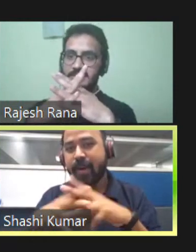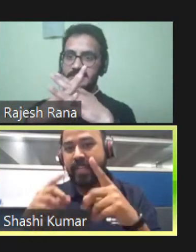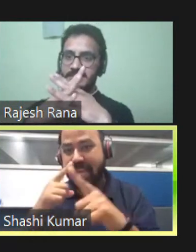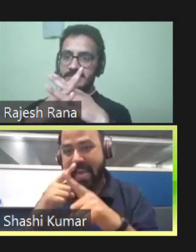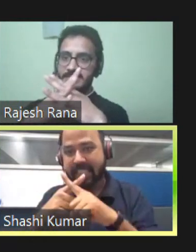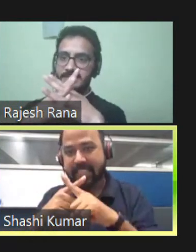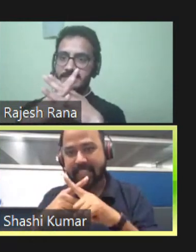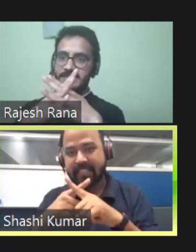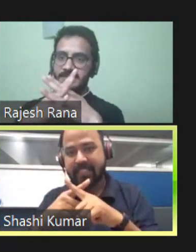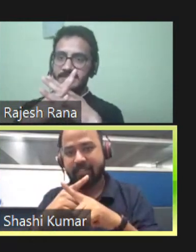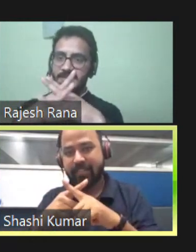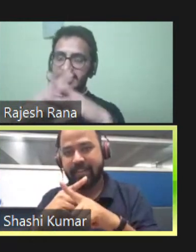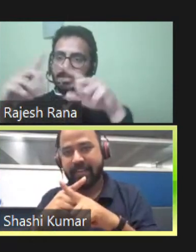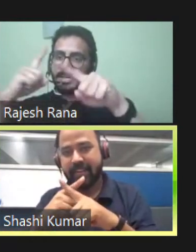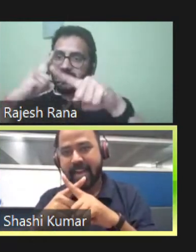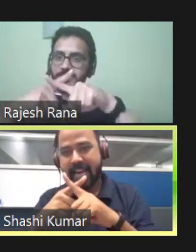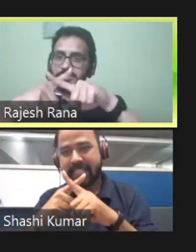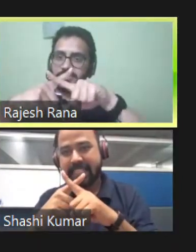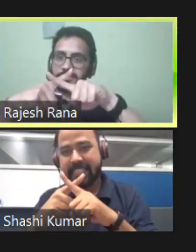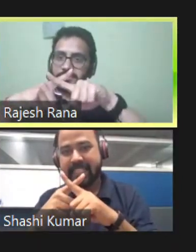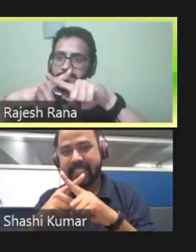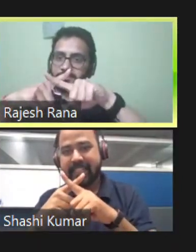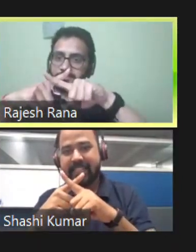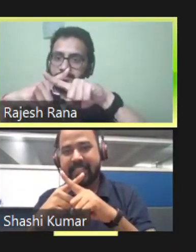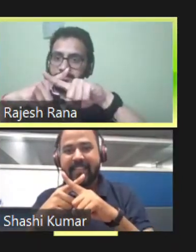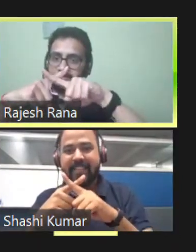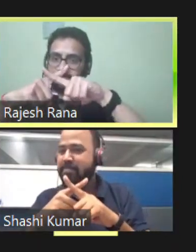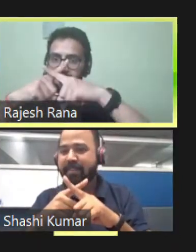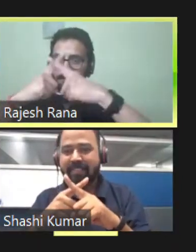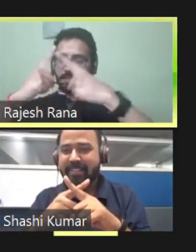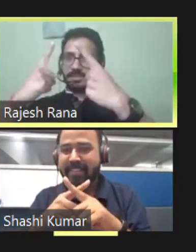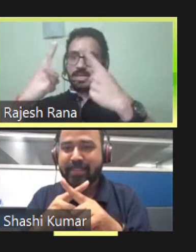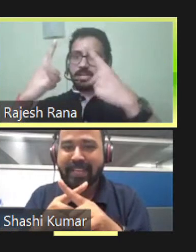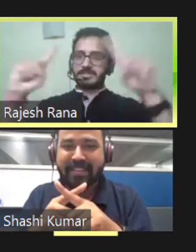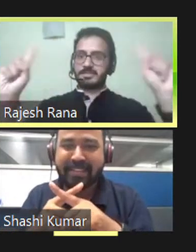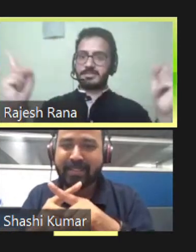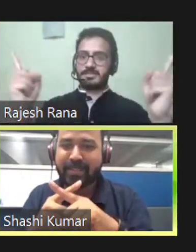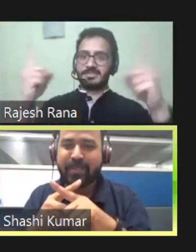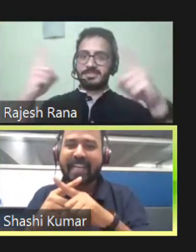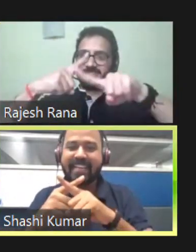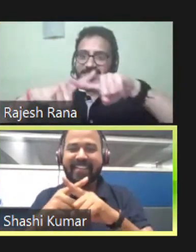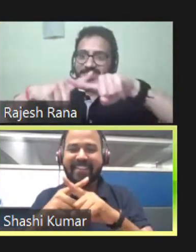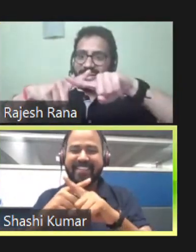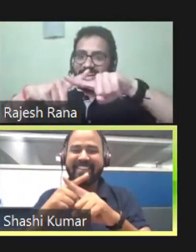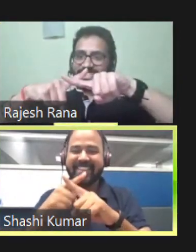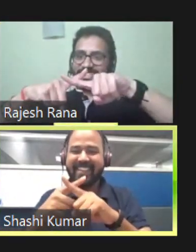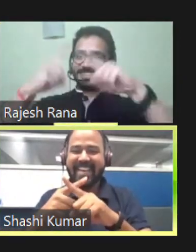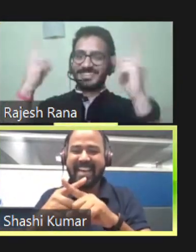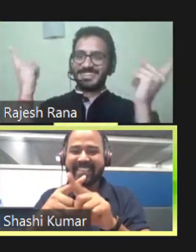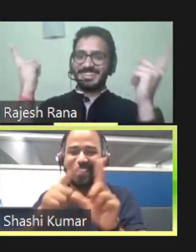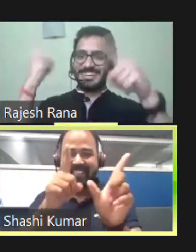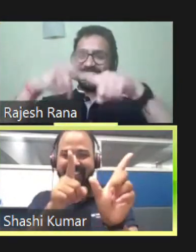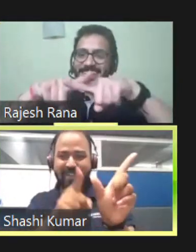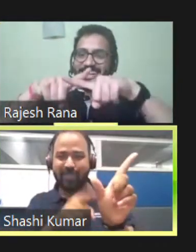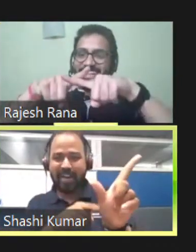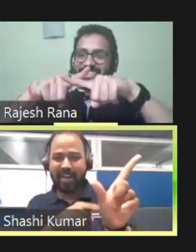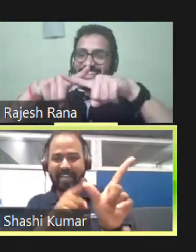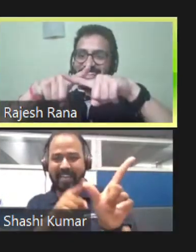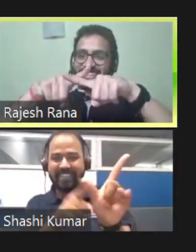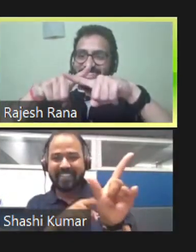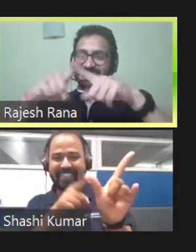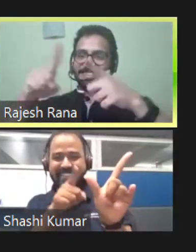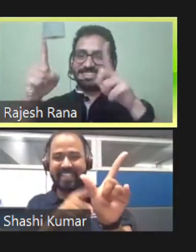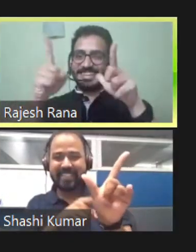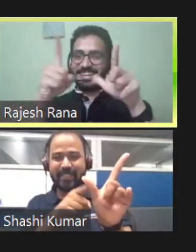Now then X. Right? X. Simple, Rajesh. You are getting it too quickly. X. Then Y.